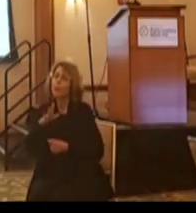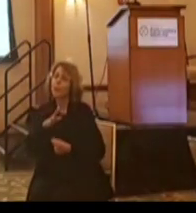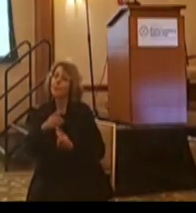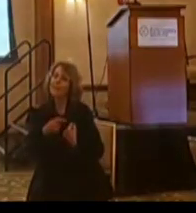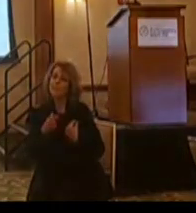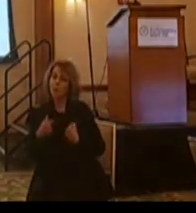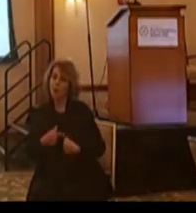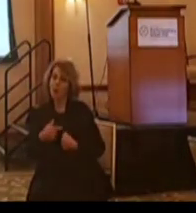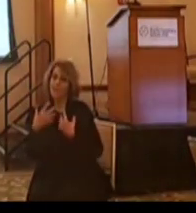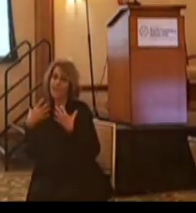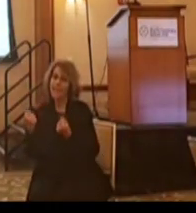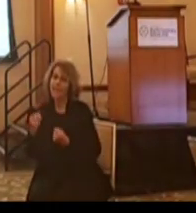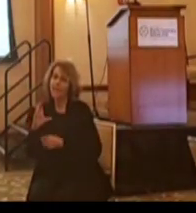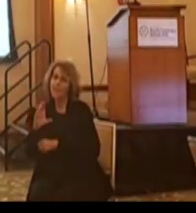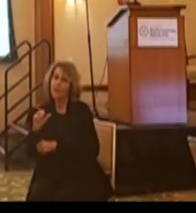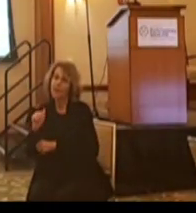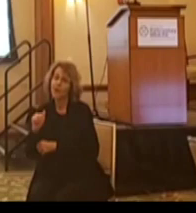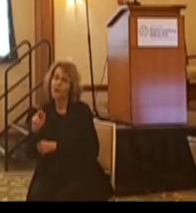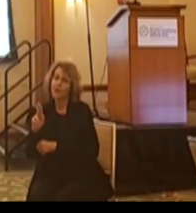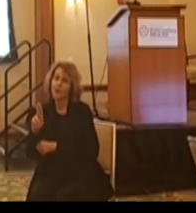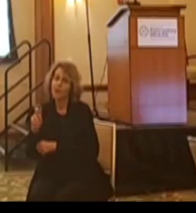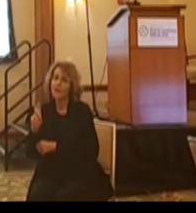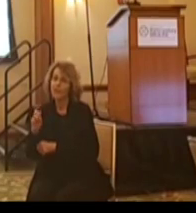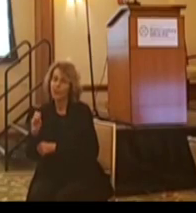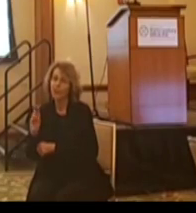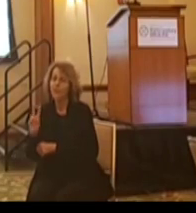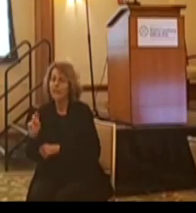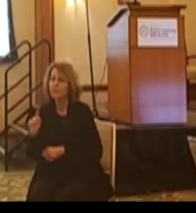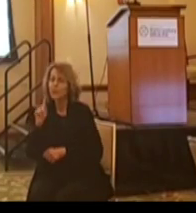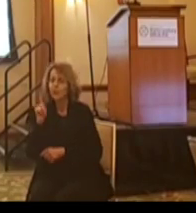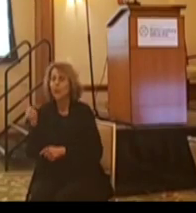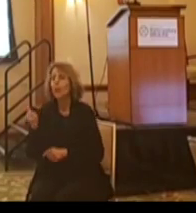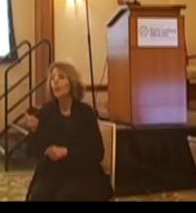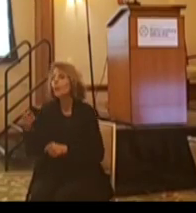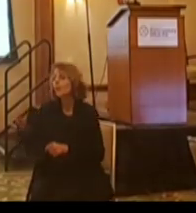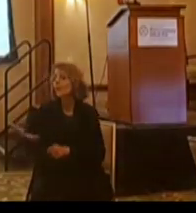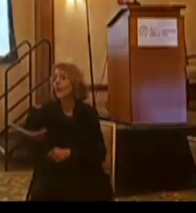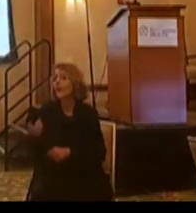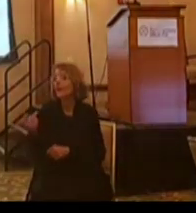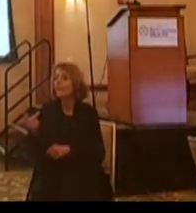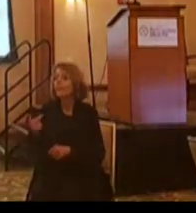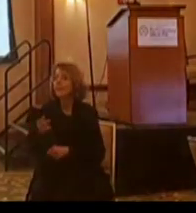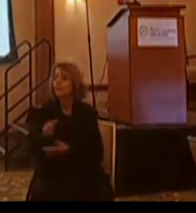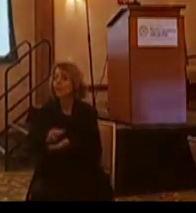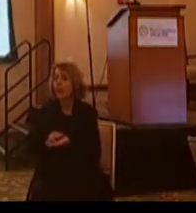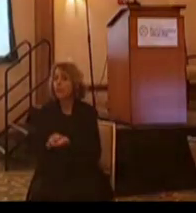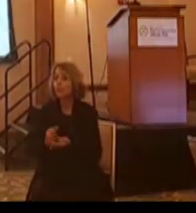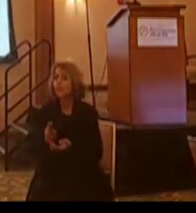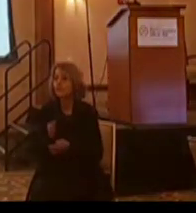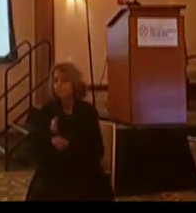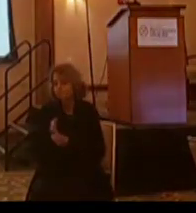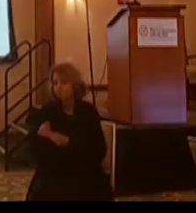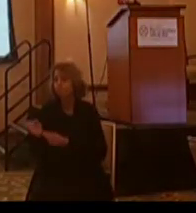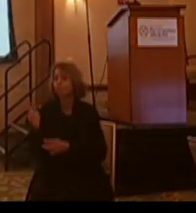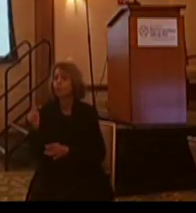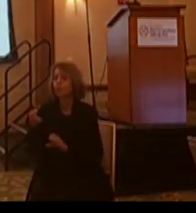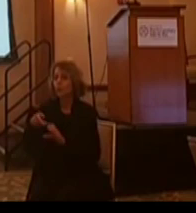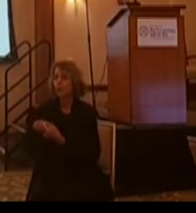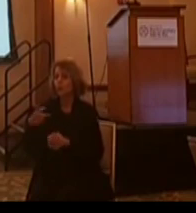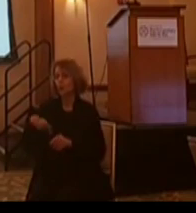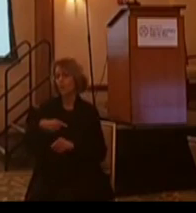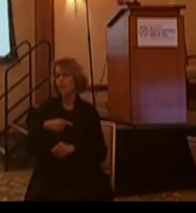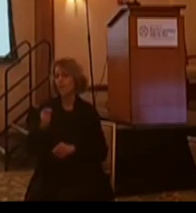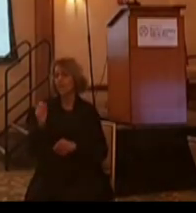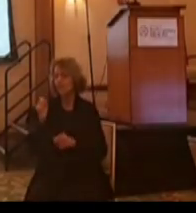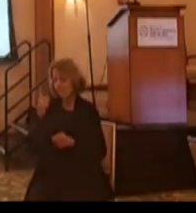for this work. And it's been really interesting. I realized after we started doing these prototypes that there's kind of